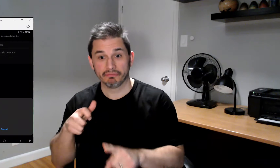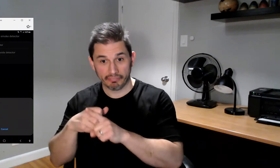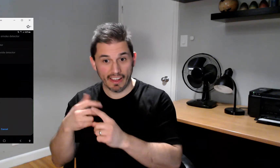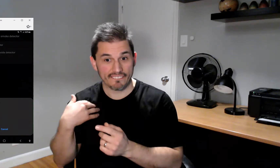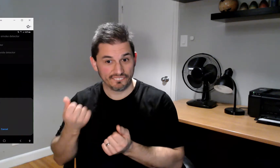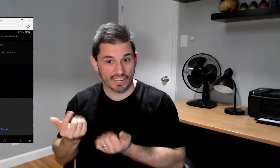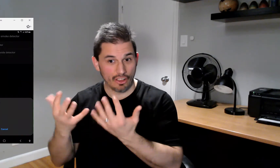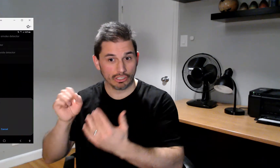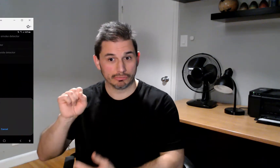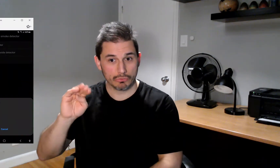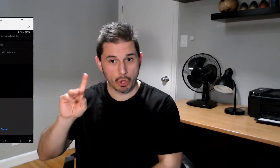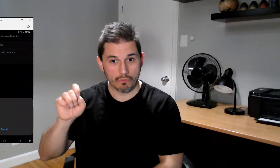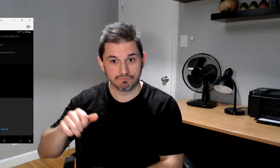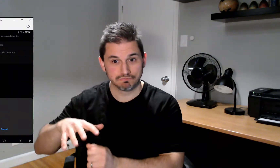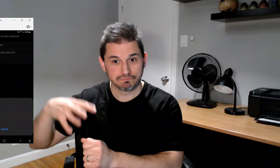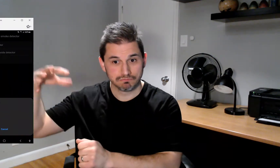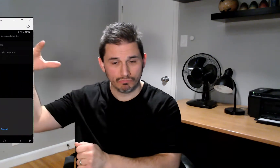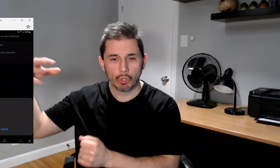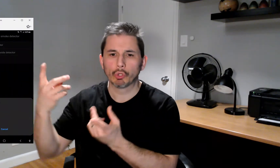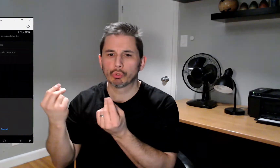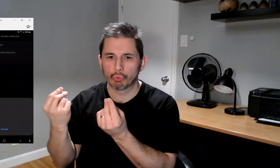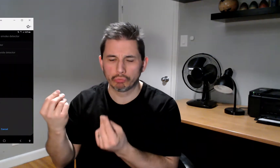when it actually detects smoke.